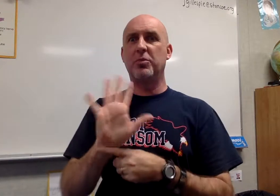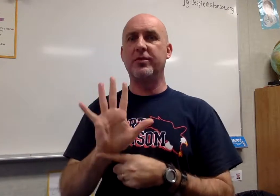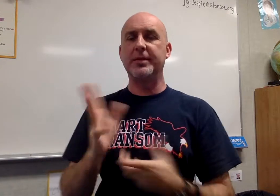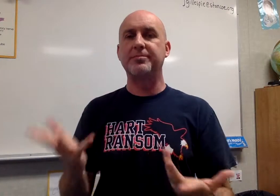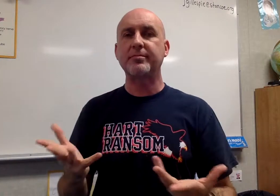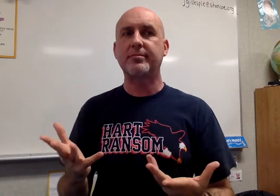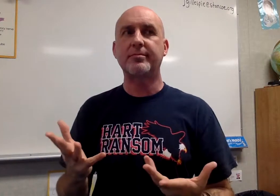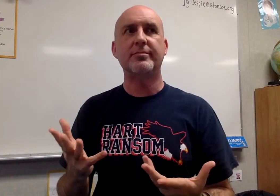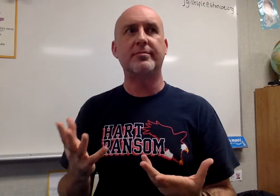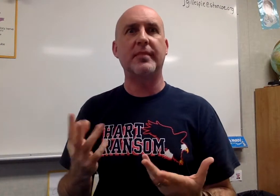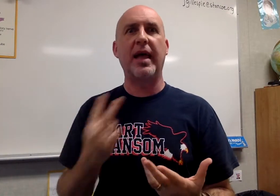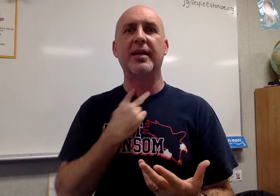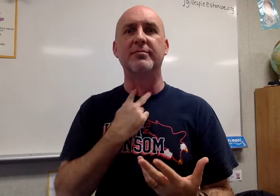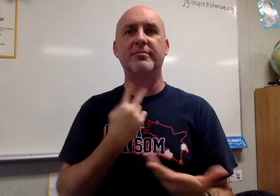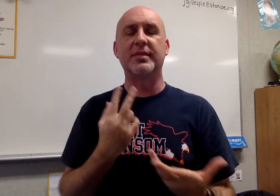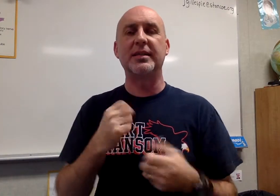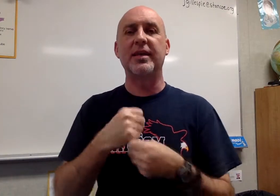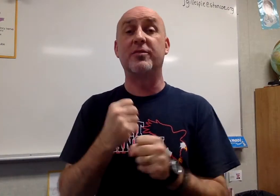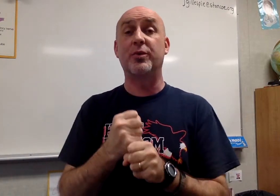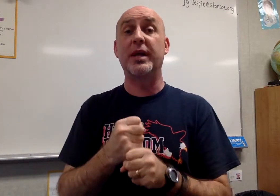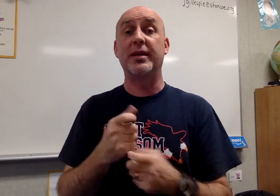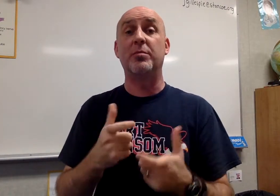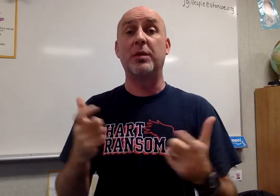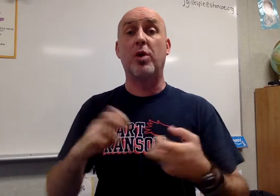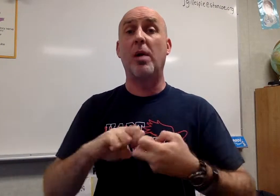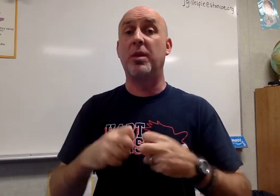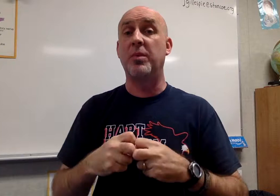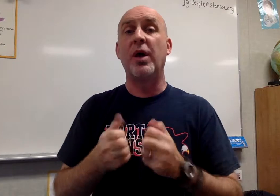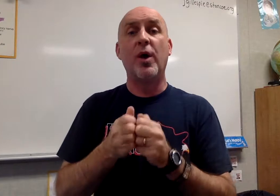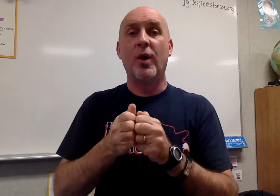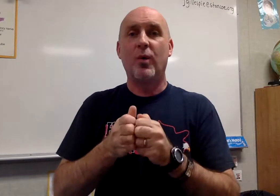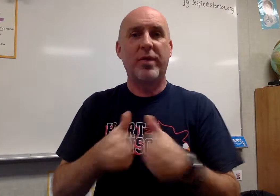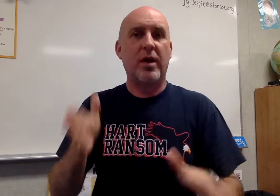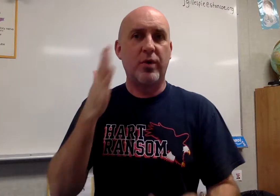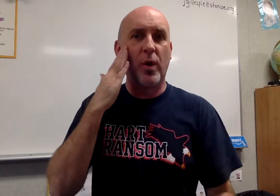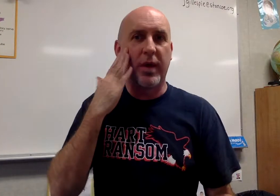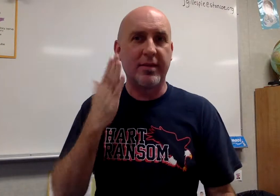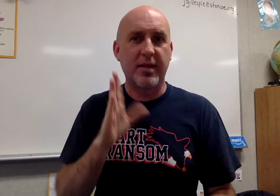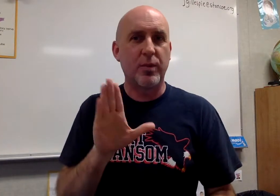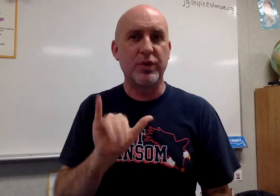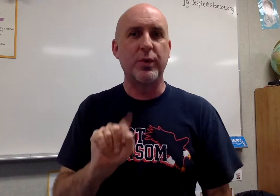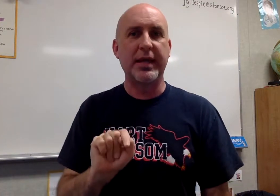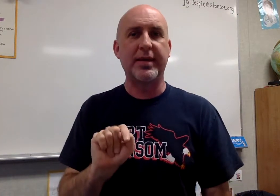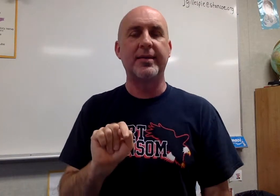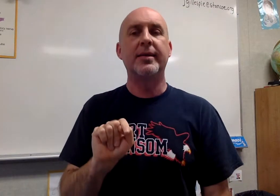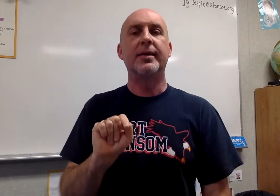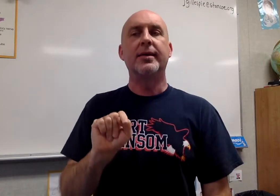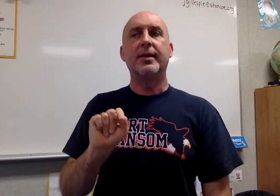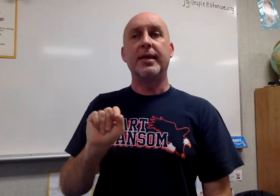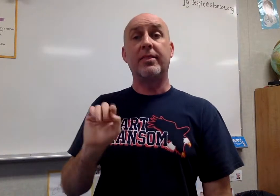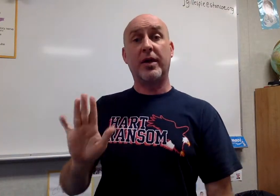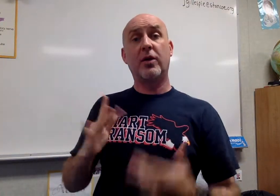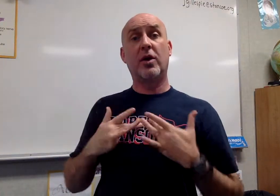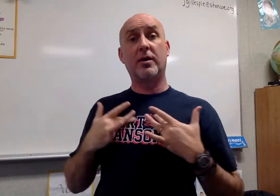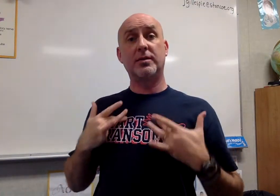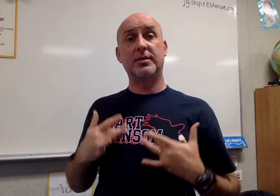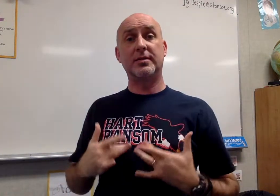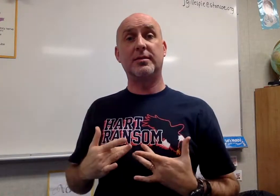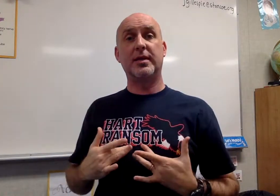movie they'd kind of created a big problem without knowing that they were doing it. In their hearts, they were